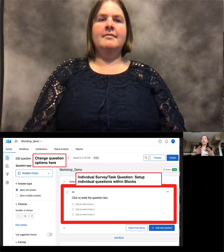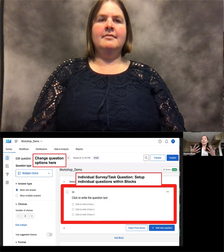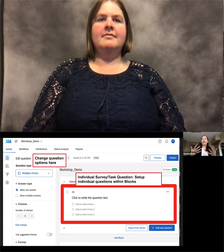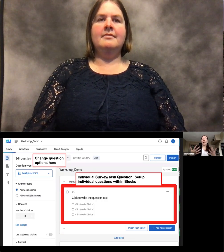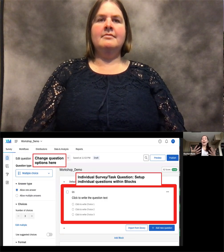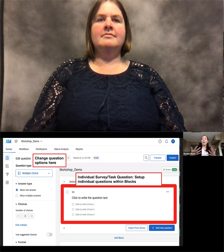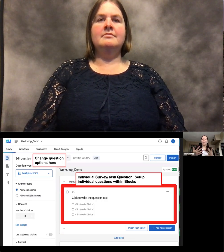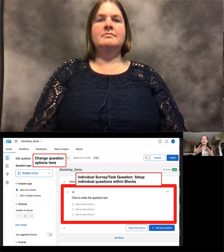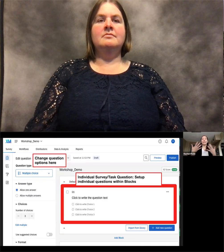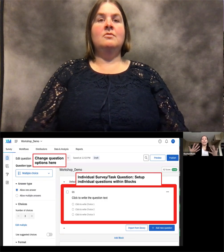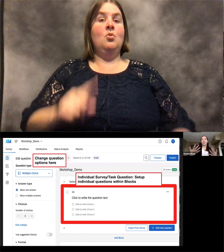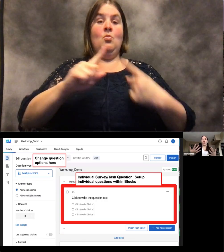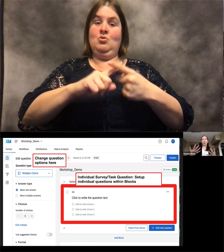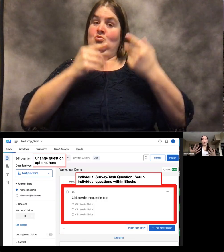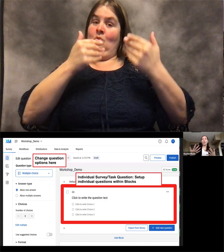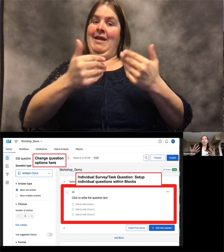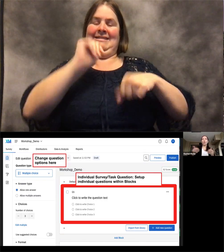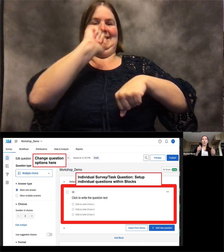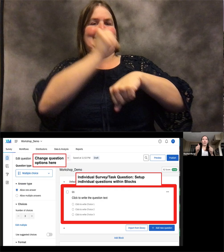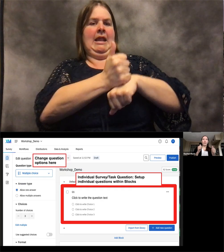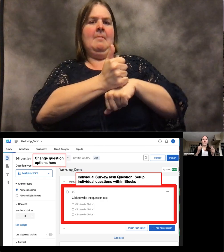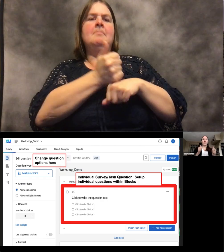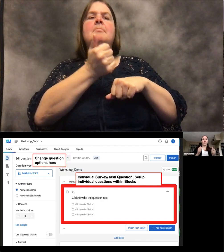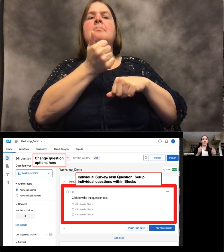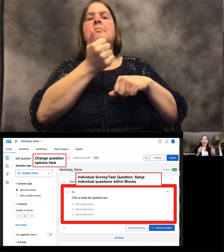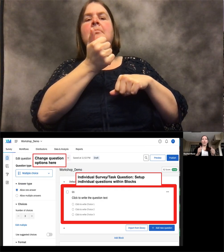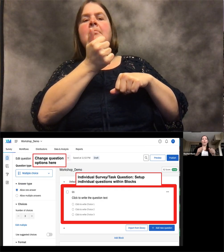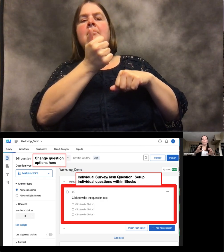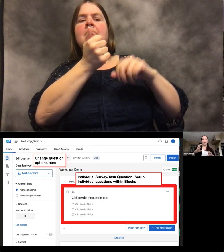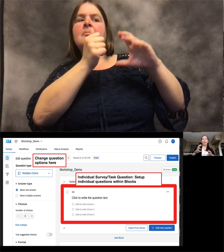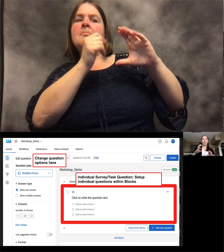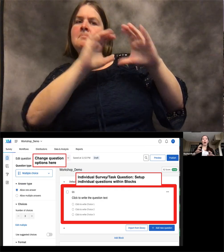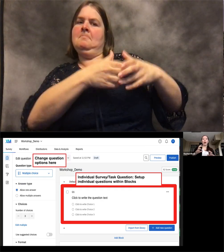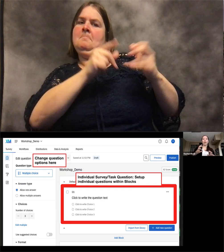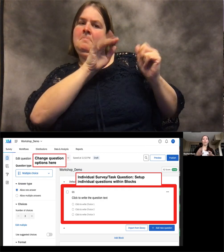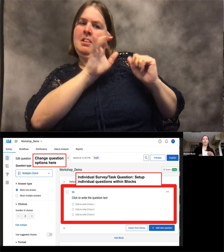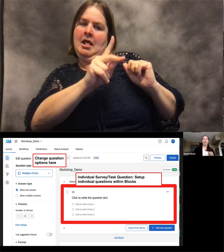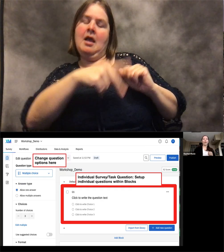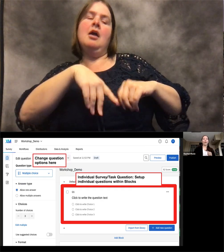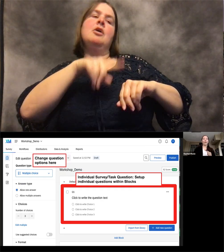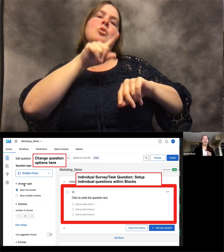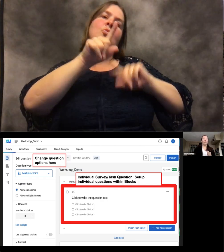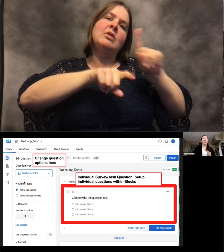So when you're setting up these individual questions or these individual elements within a block,